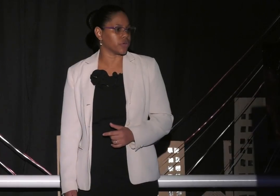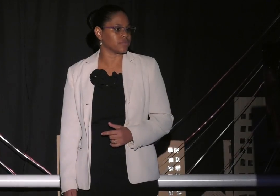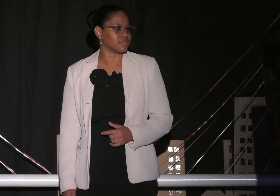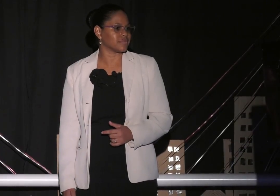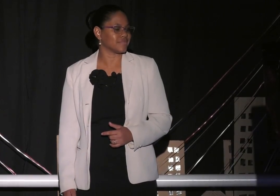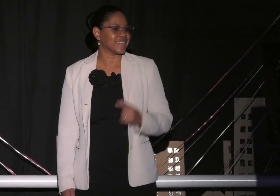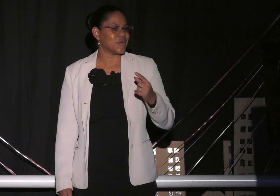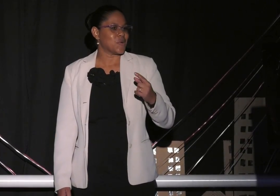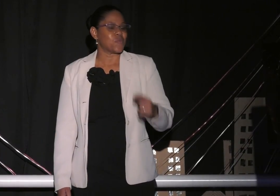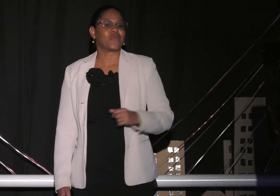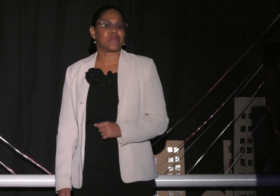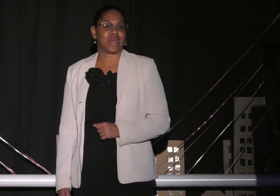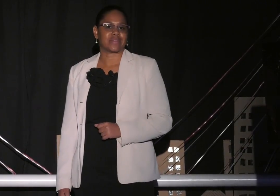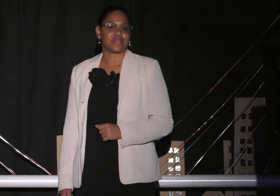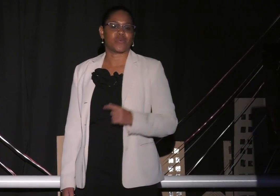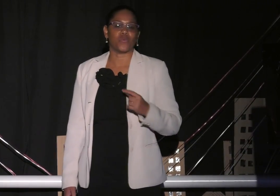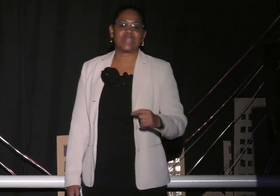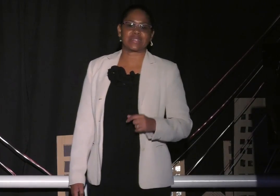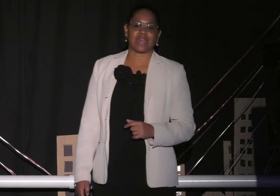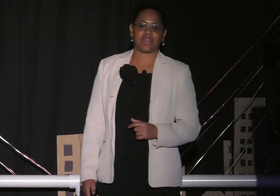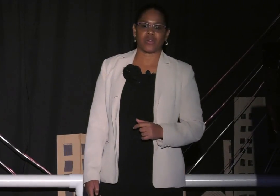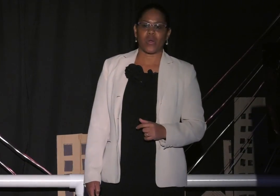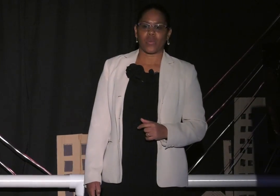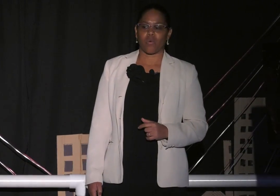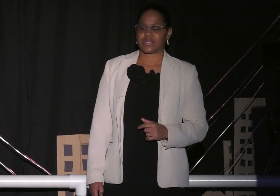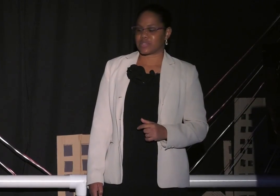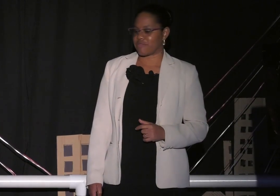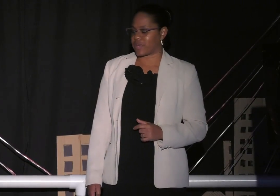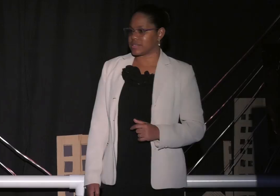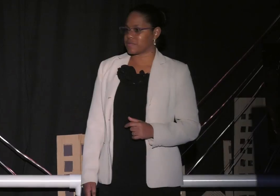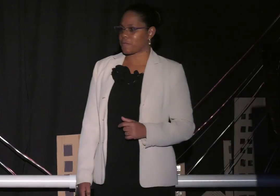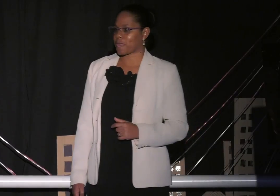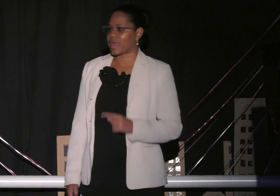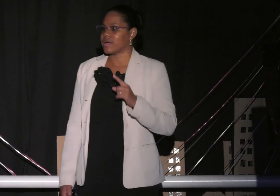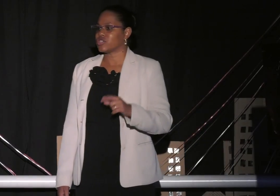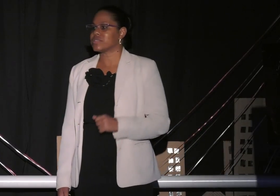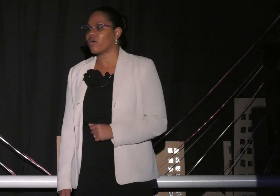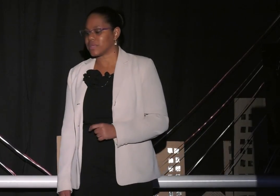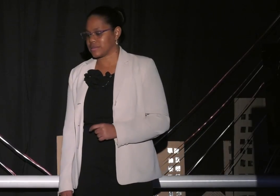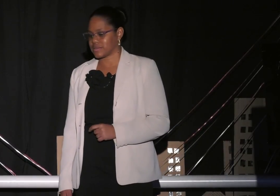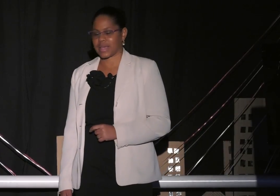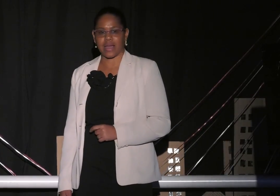her. When we met, we decided we wanted to be friends. She taught me sign